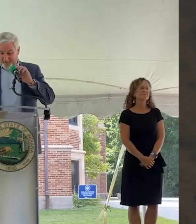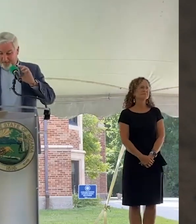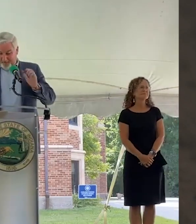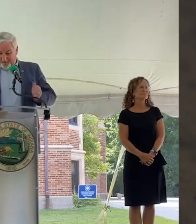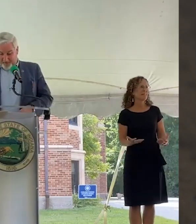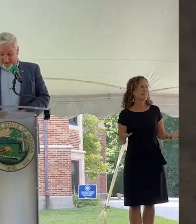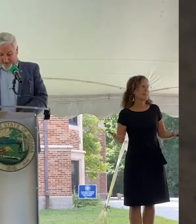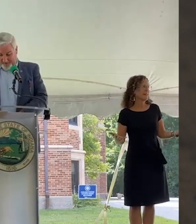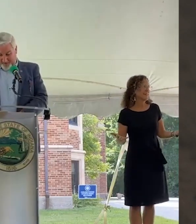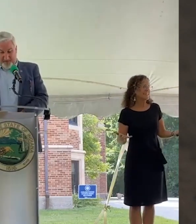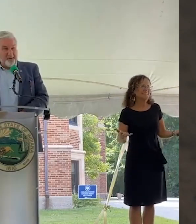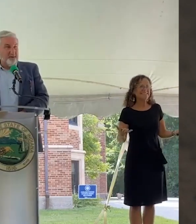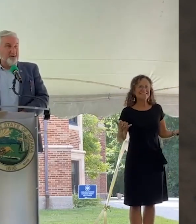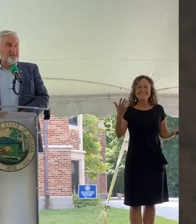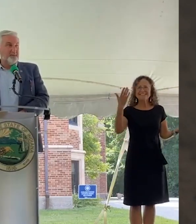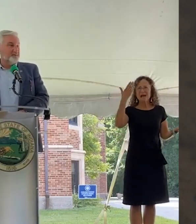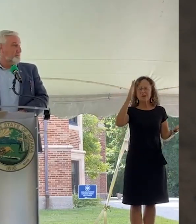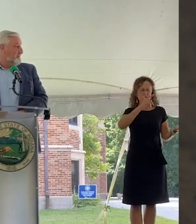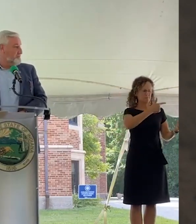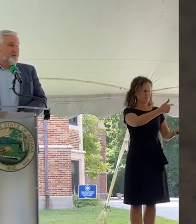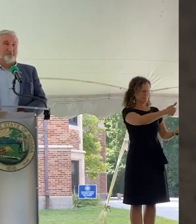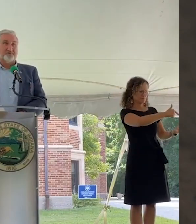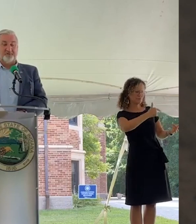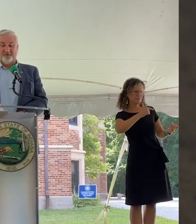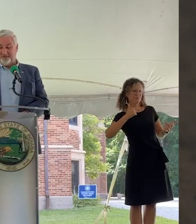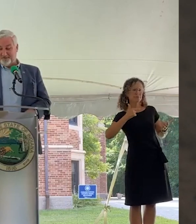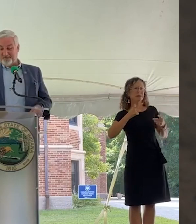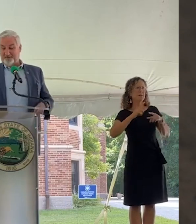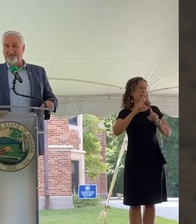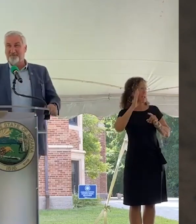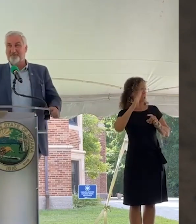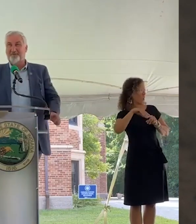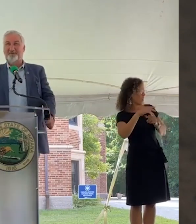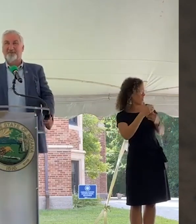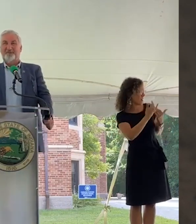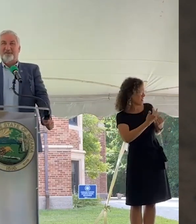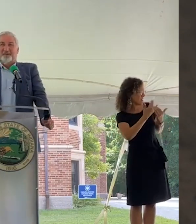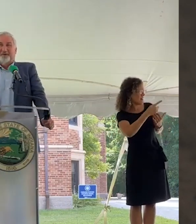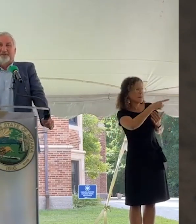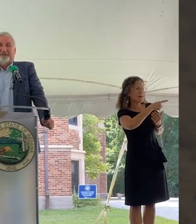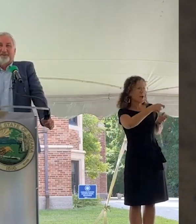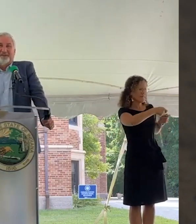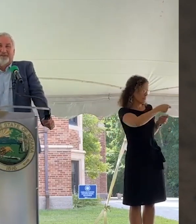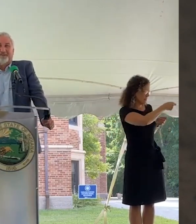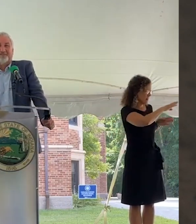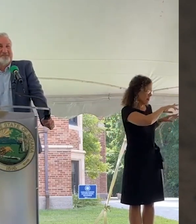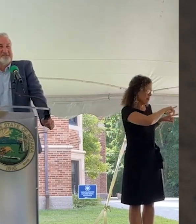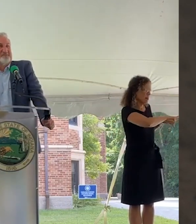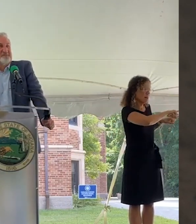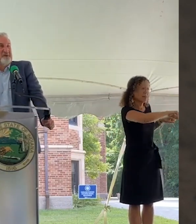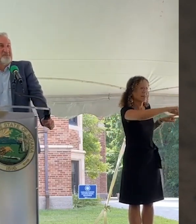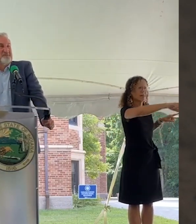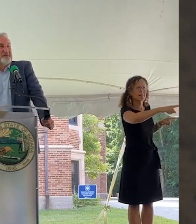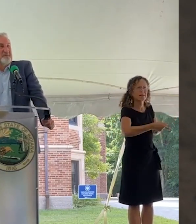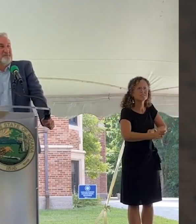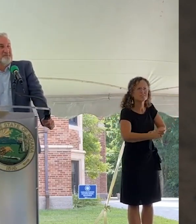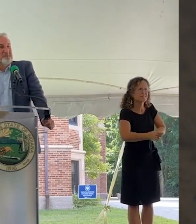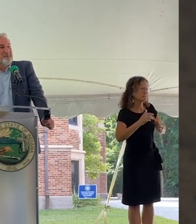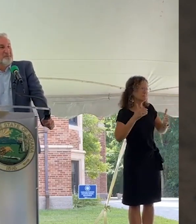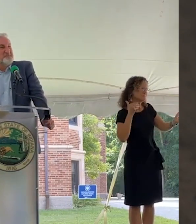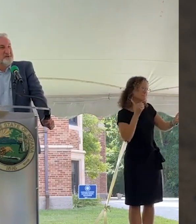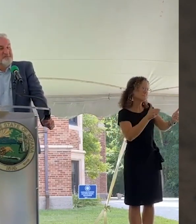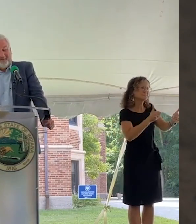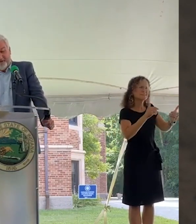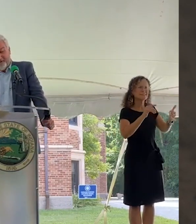I don't know what number speaker I am, but there's a lot of shovels over there, so I think that we're getting near to turning some dirt, so I